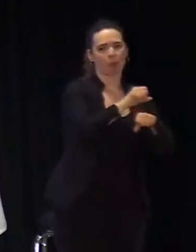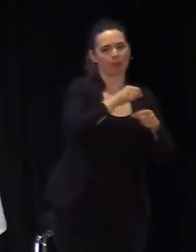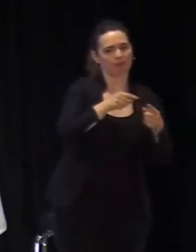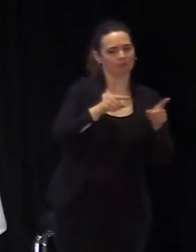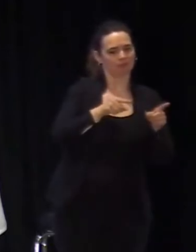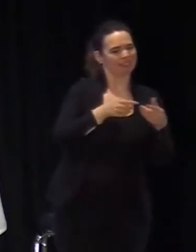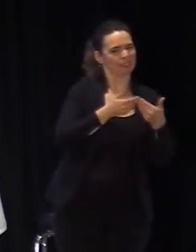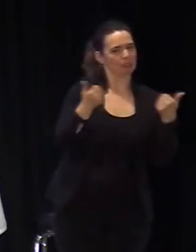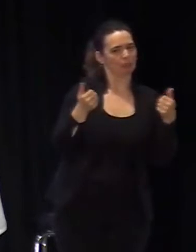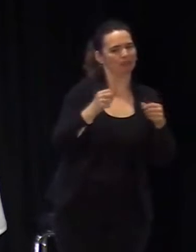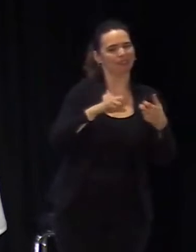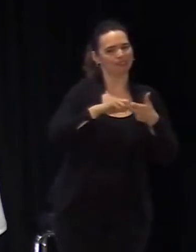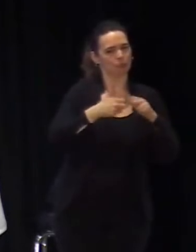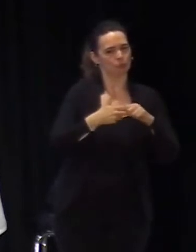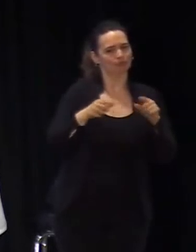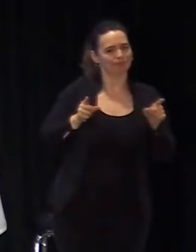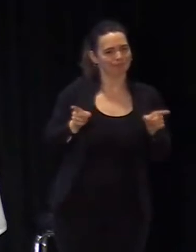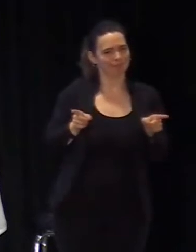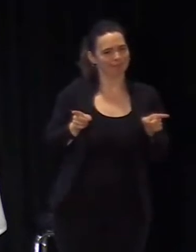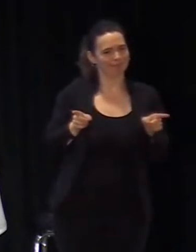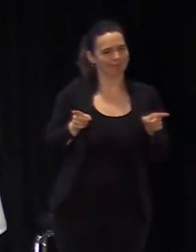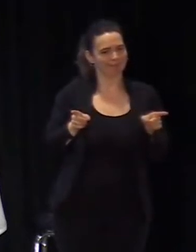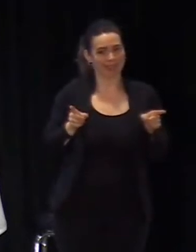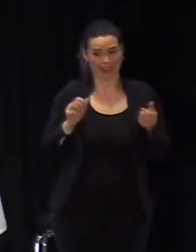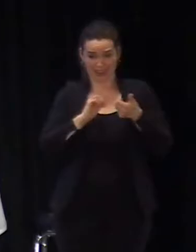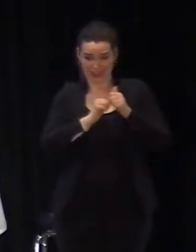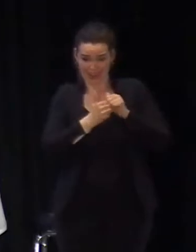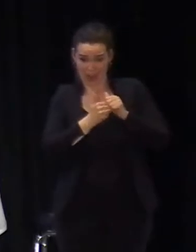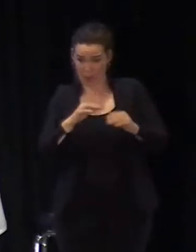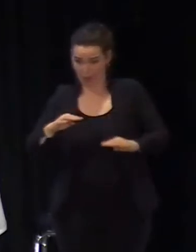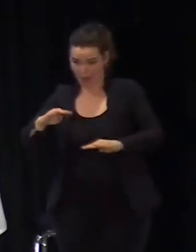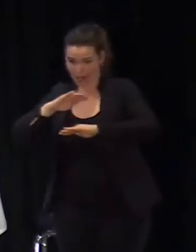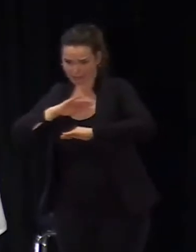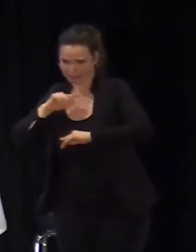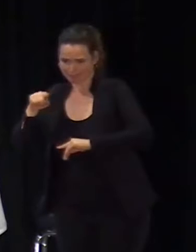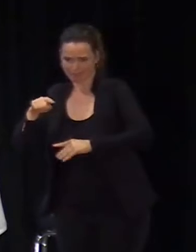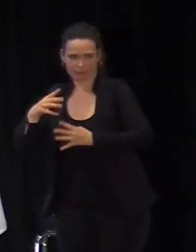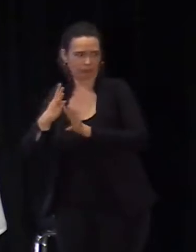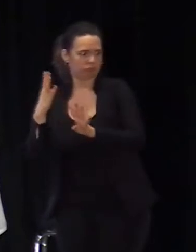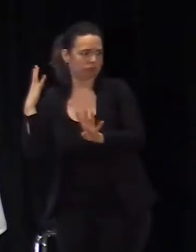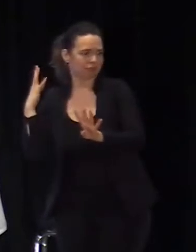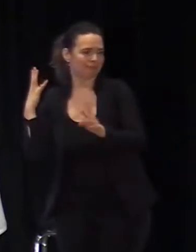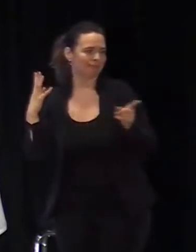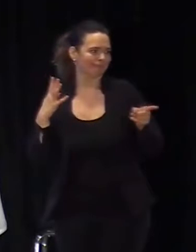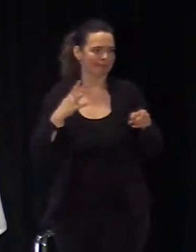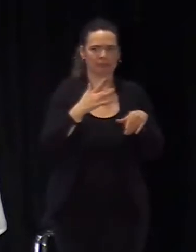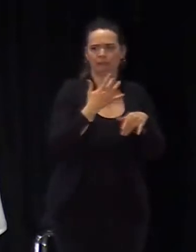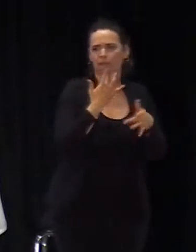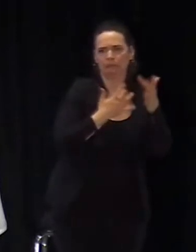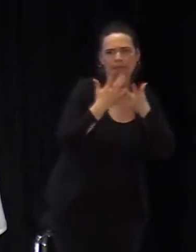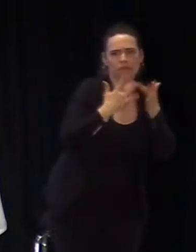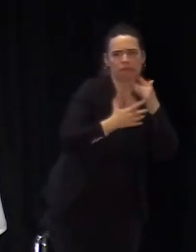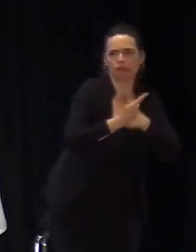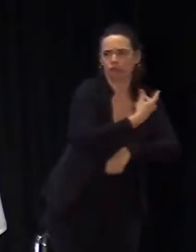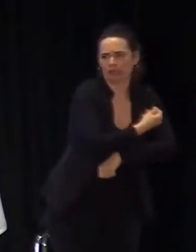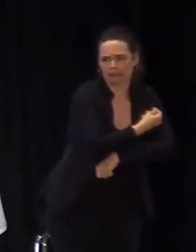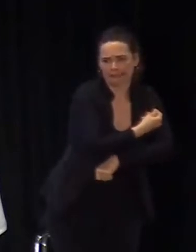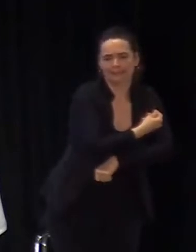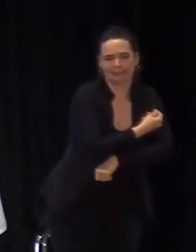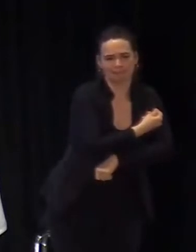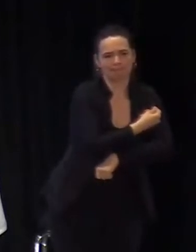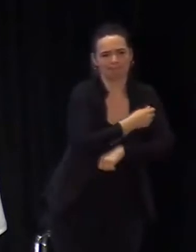making slow, steady progress on all 1B, 1A. And now there's a